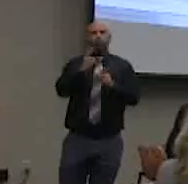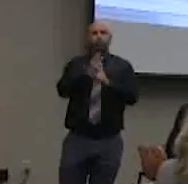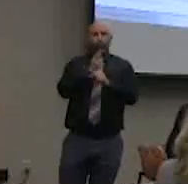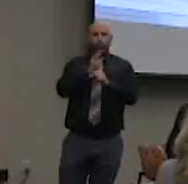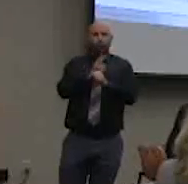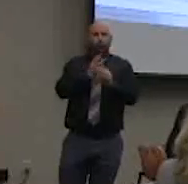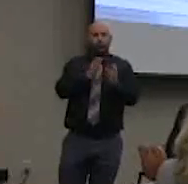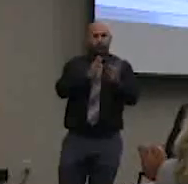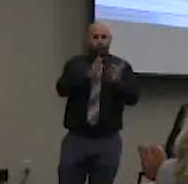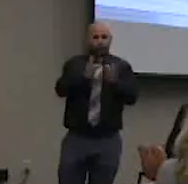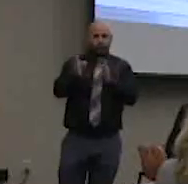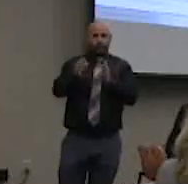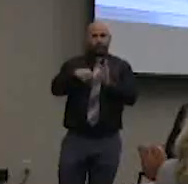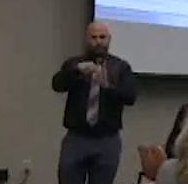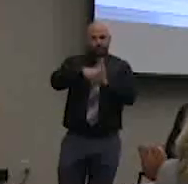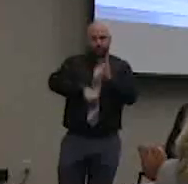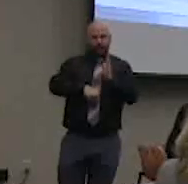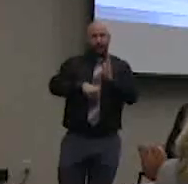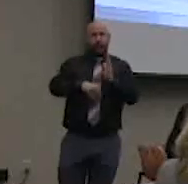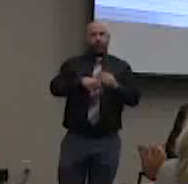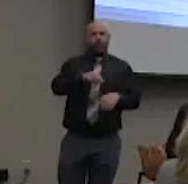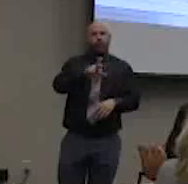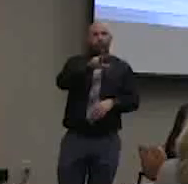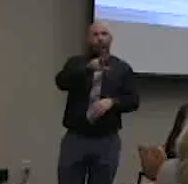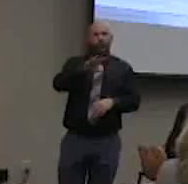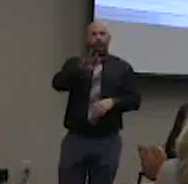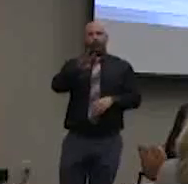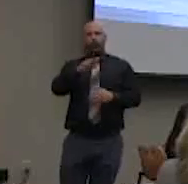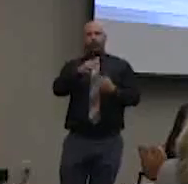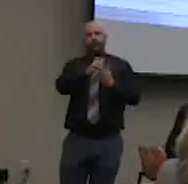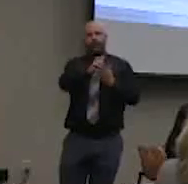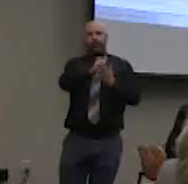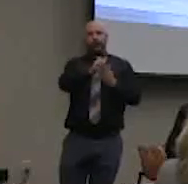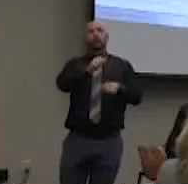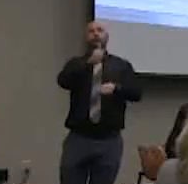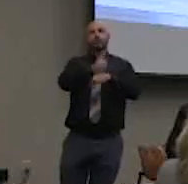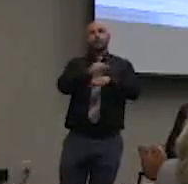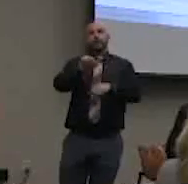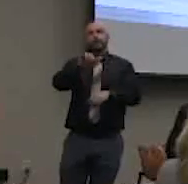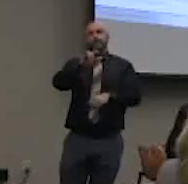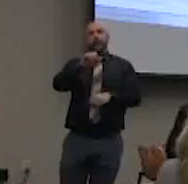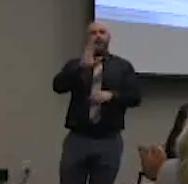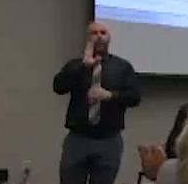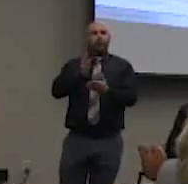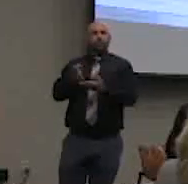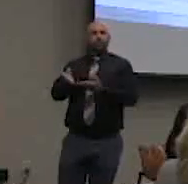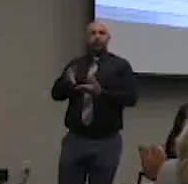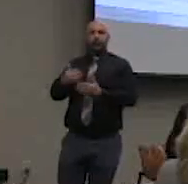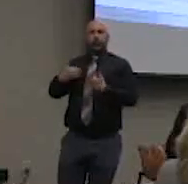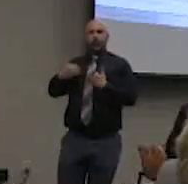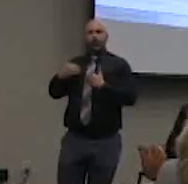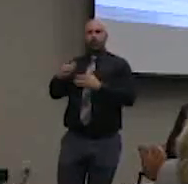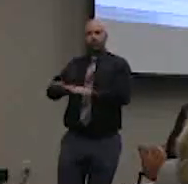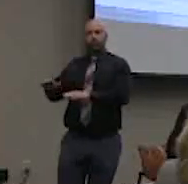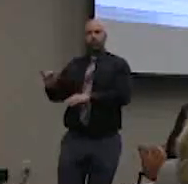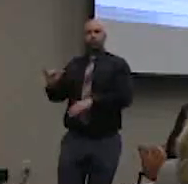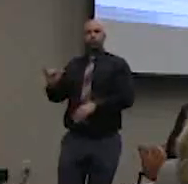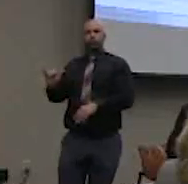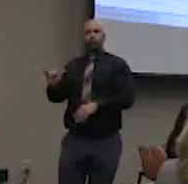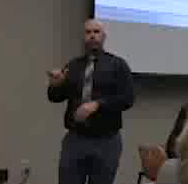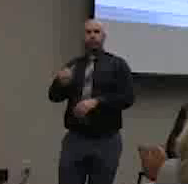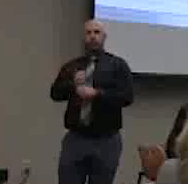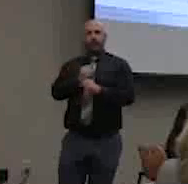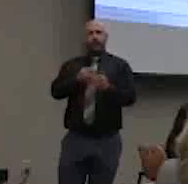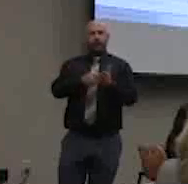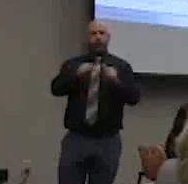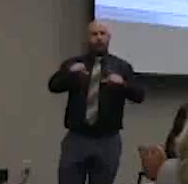in a way that builds sites that can then also serve younger ages to make it affordable. Because the reality is, as Louise talked